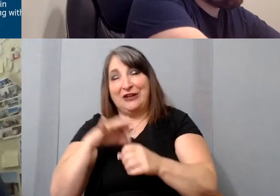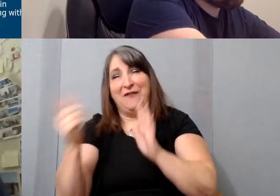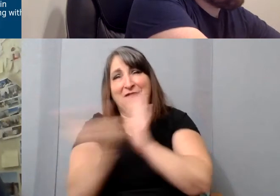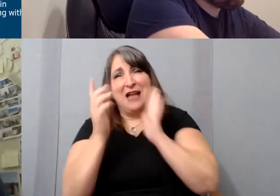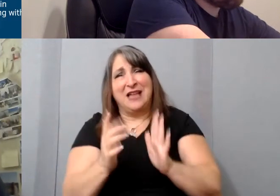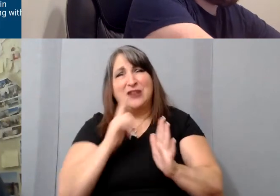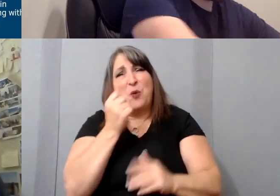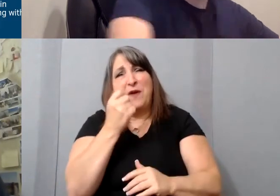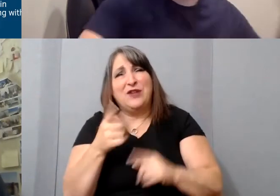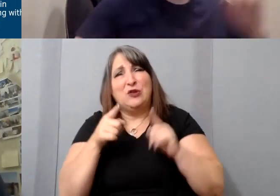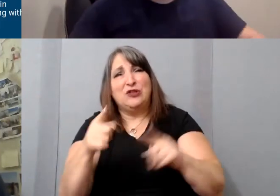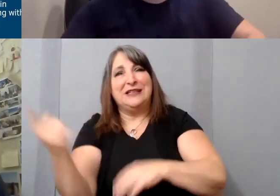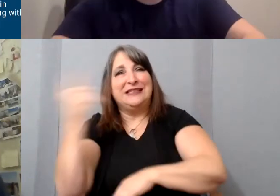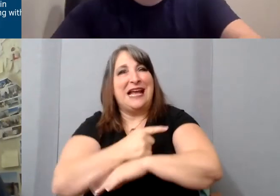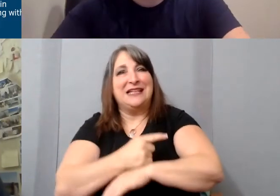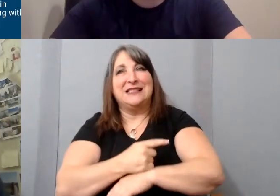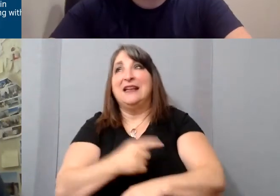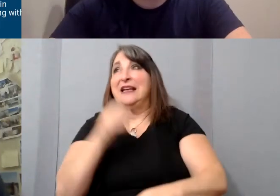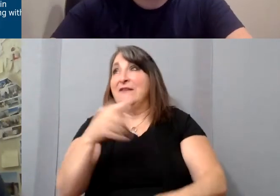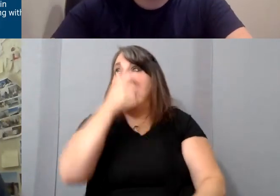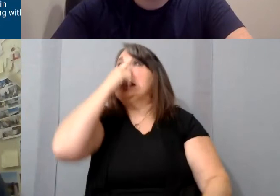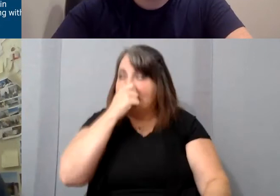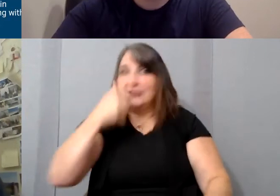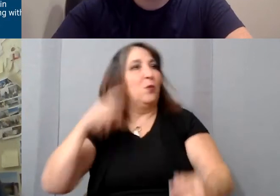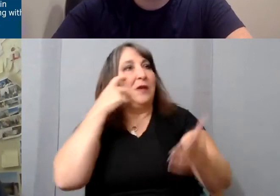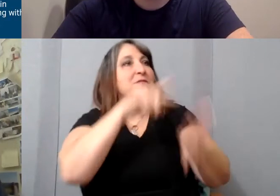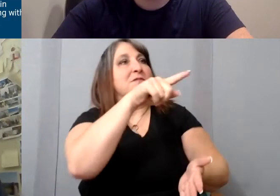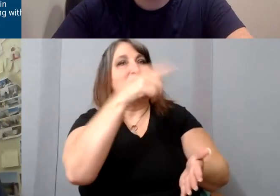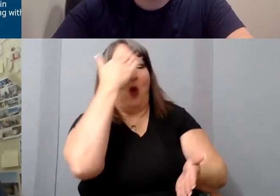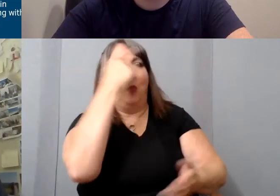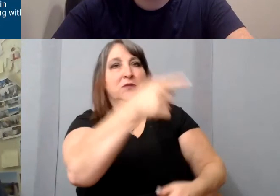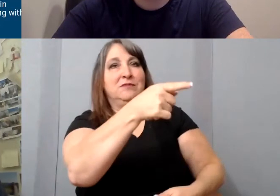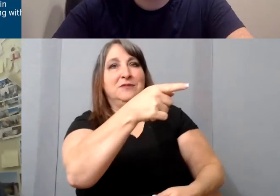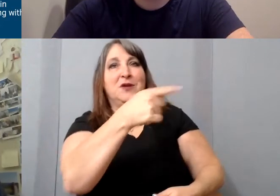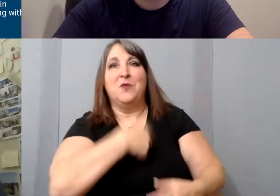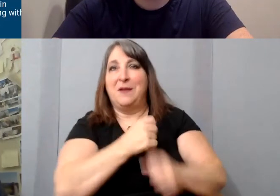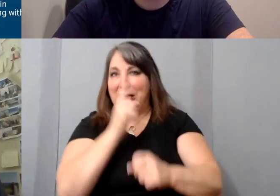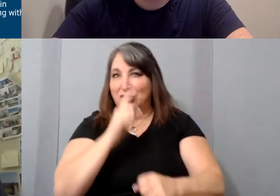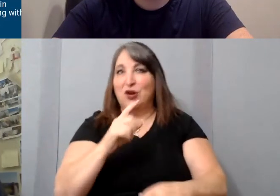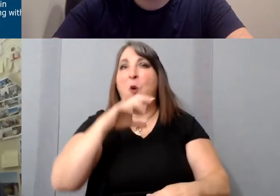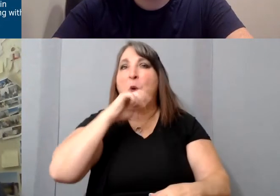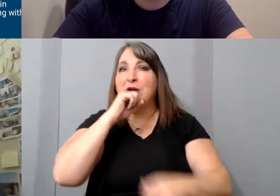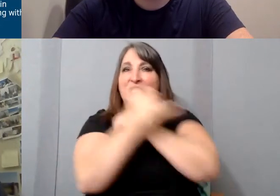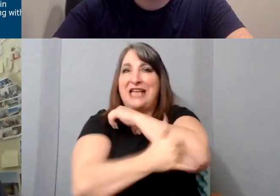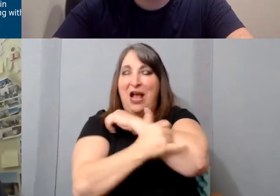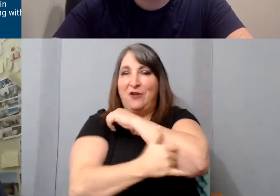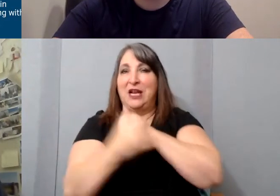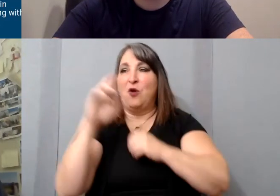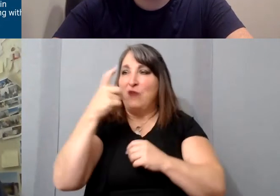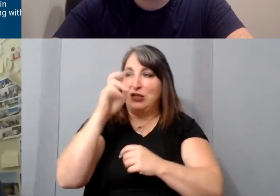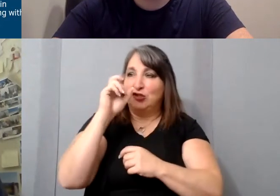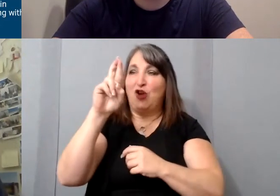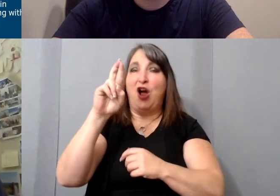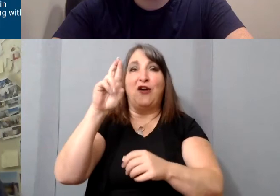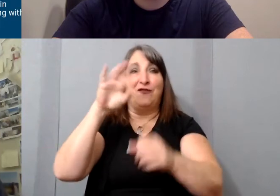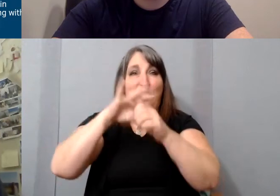day, could barely sneeze without us knowing about it. We really made sure that the Orange County Registrar of Voters, very professional by the way,